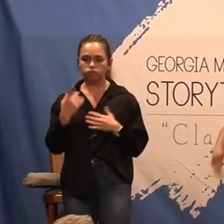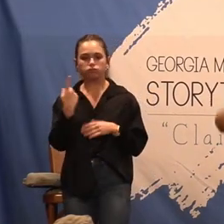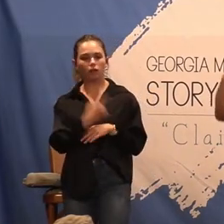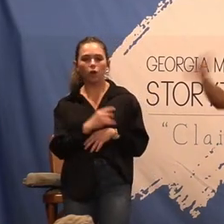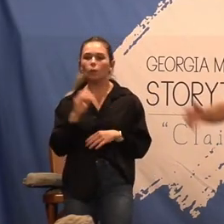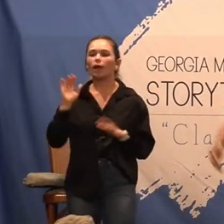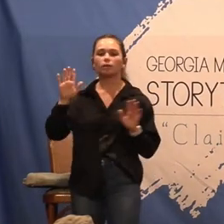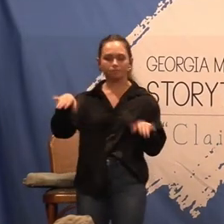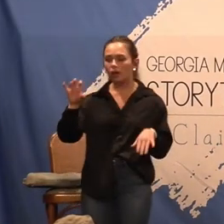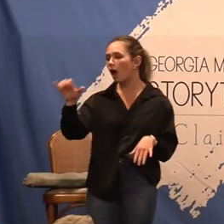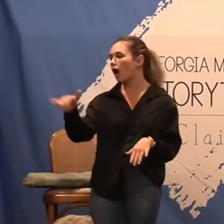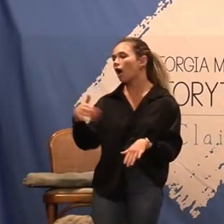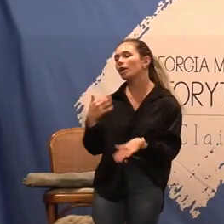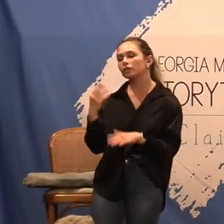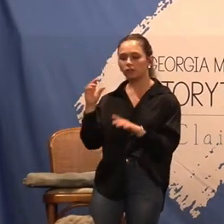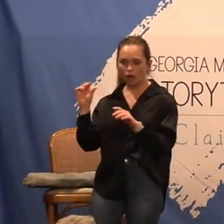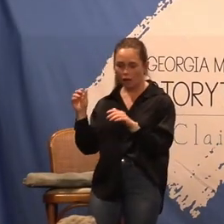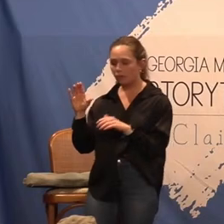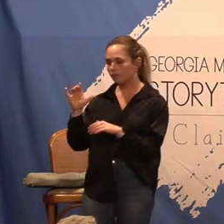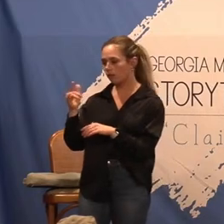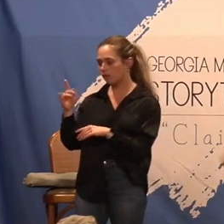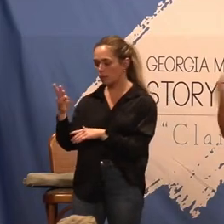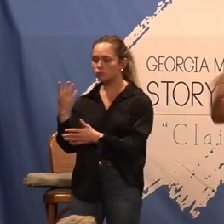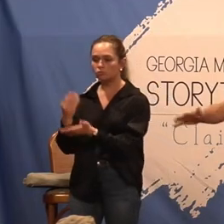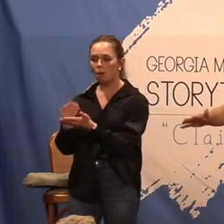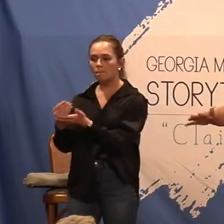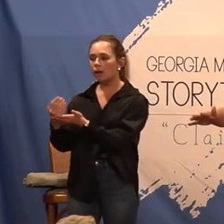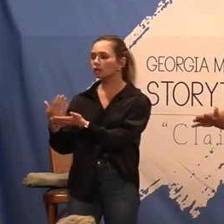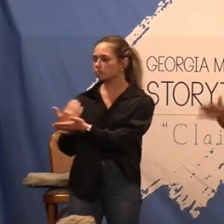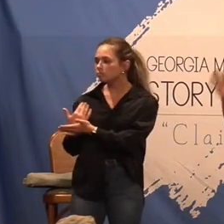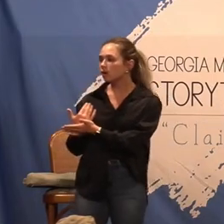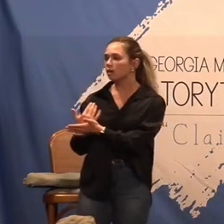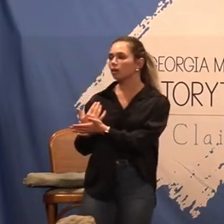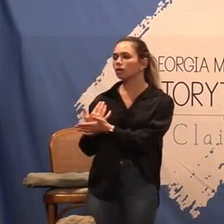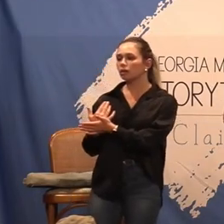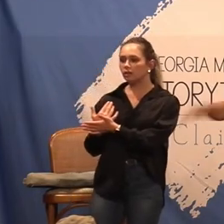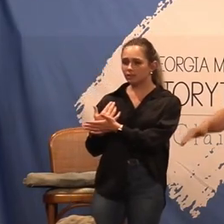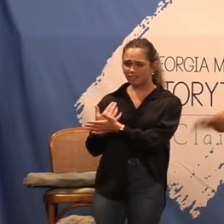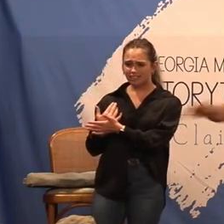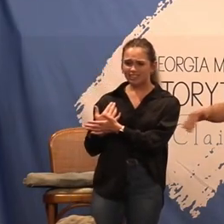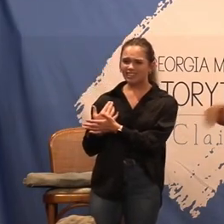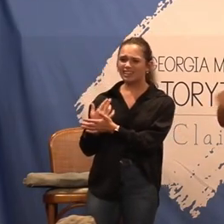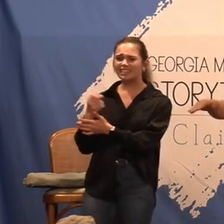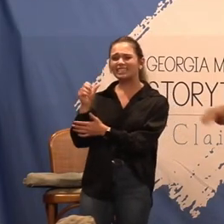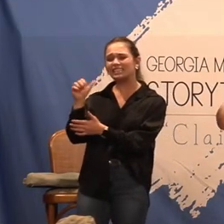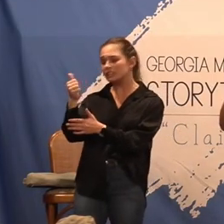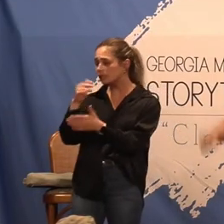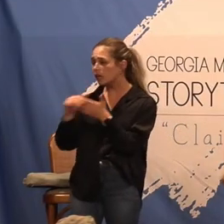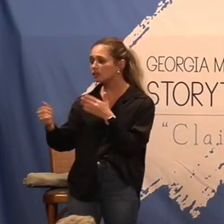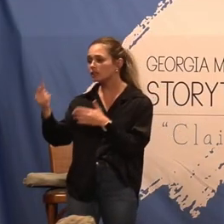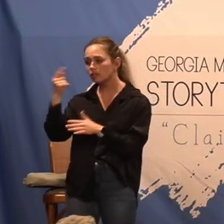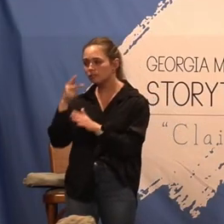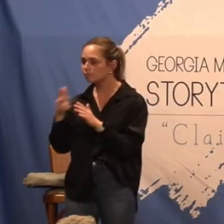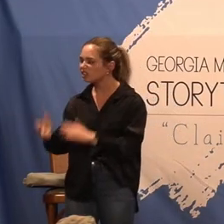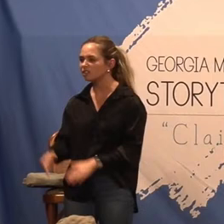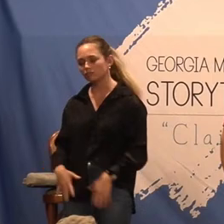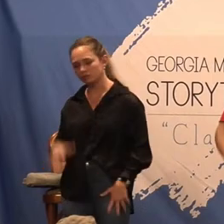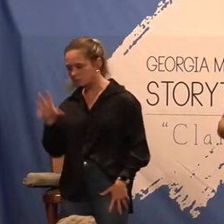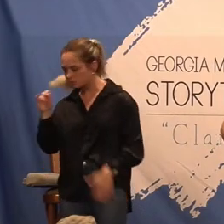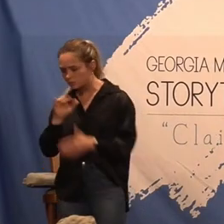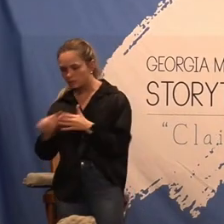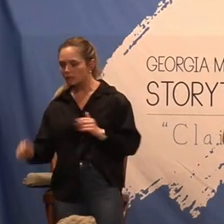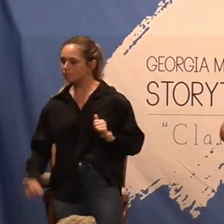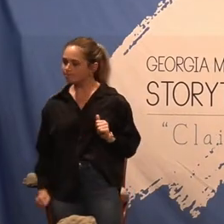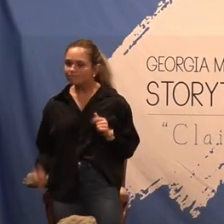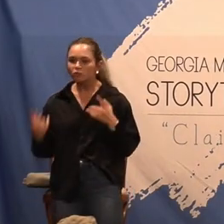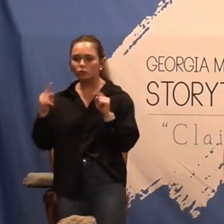to another nightclub to try to make my money back. So I go to another nightclub, and they charge me $10 for parking, $50 down. And